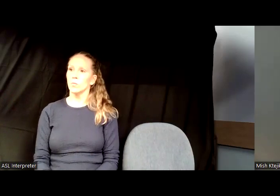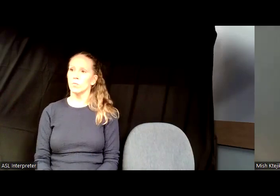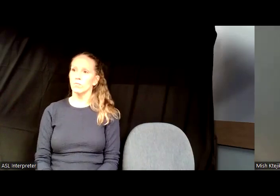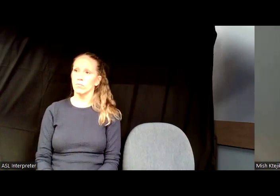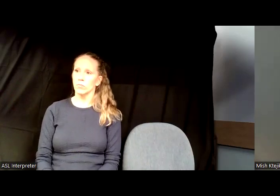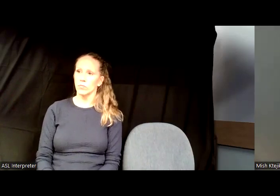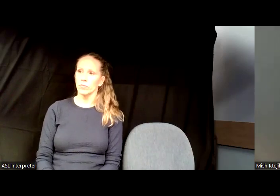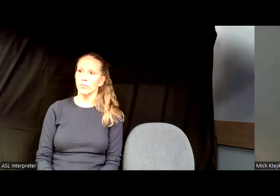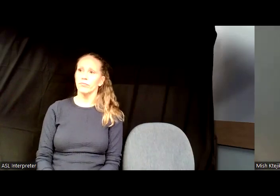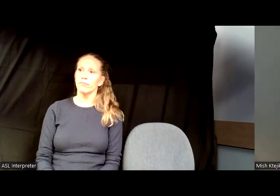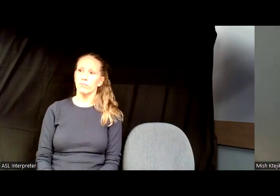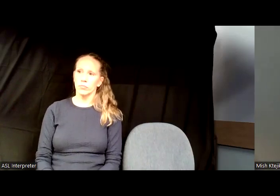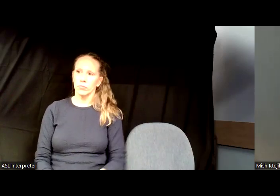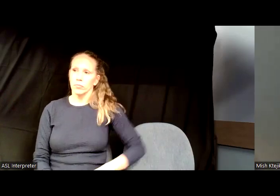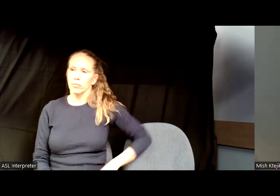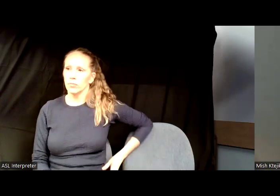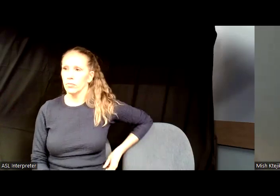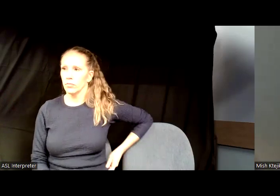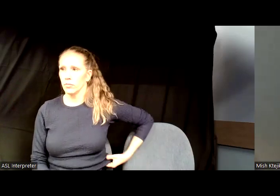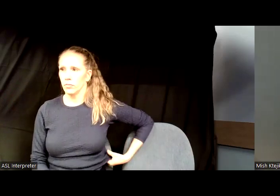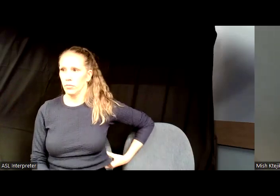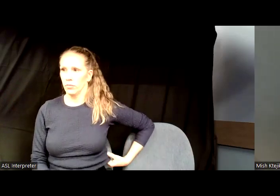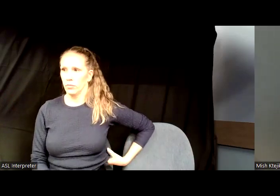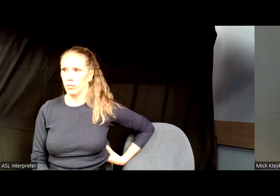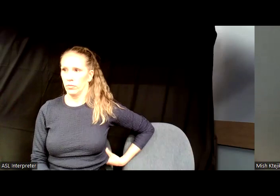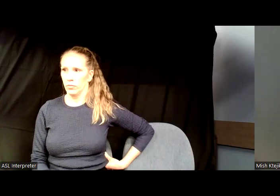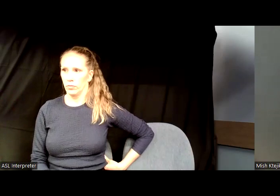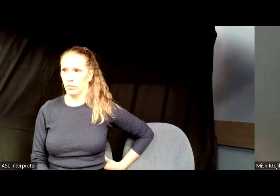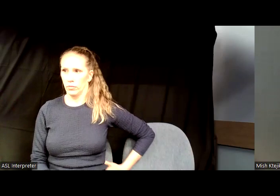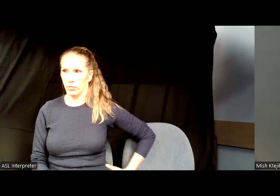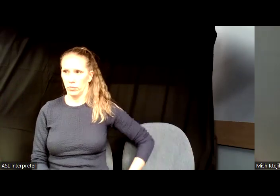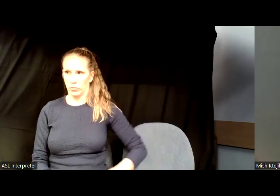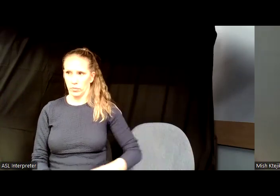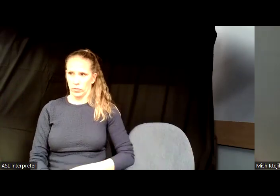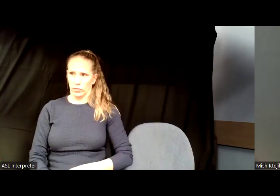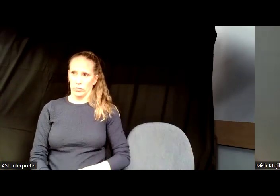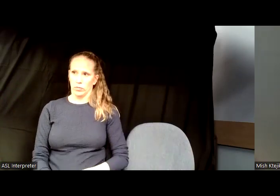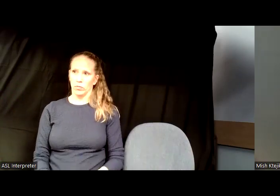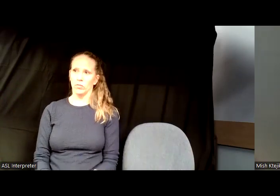This is Mitch from the research from other states.